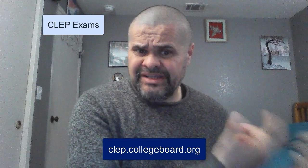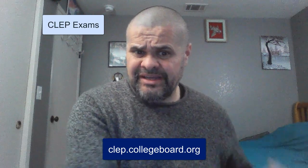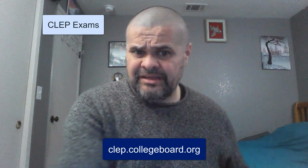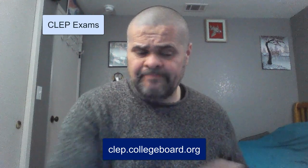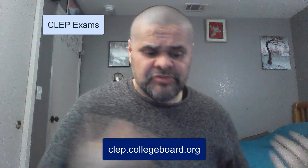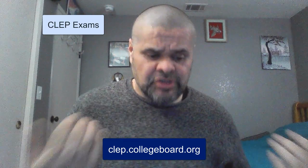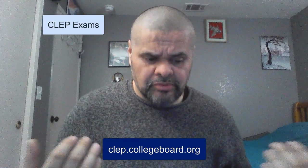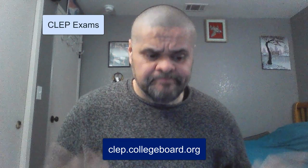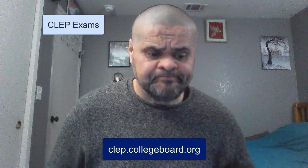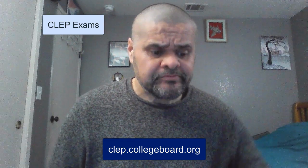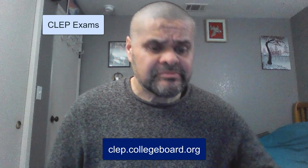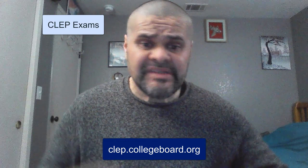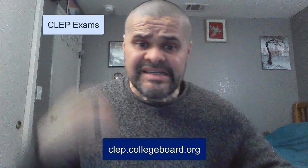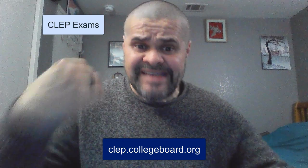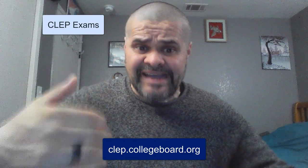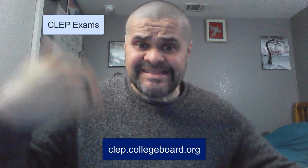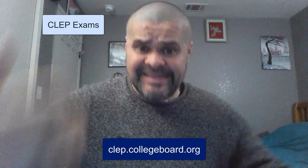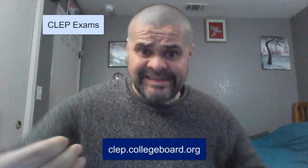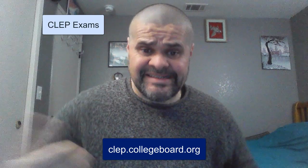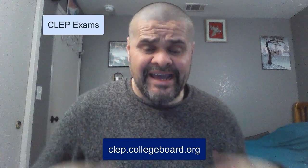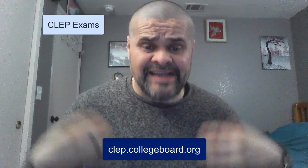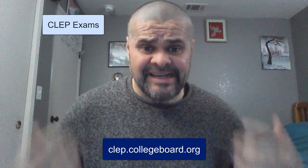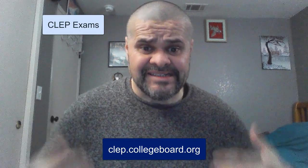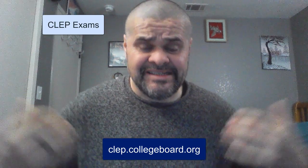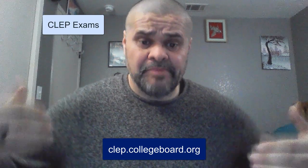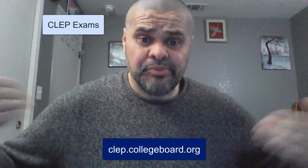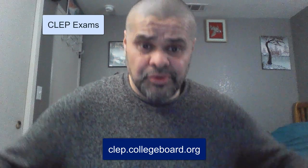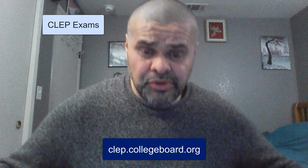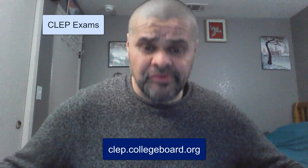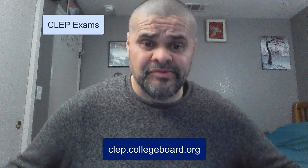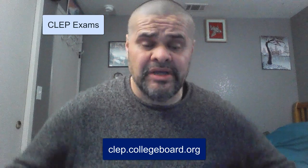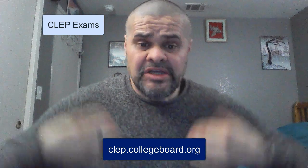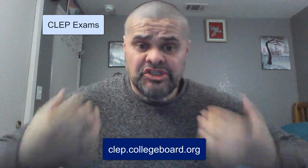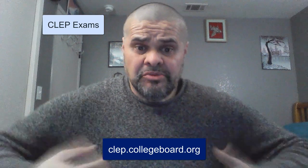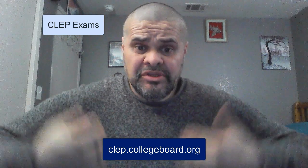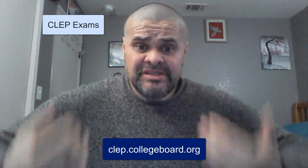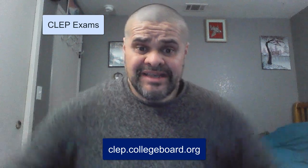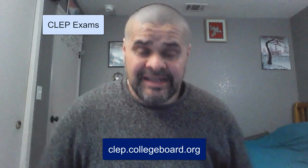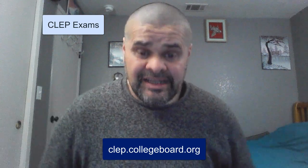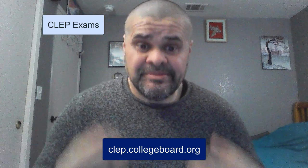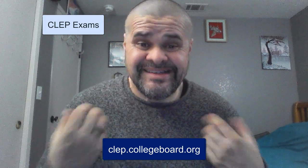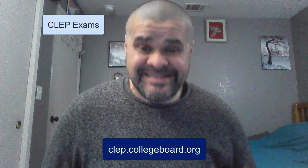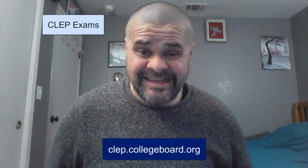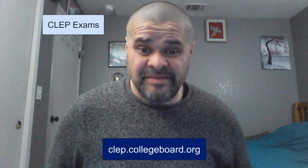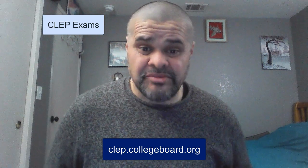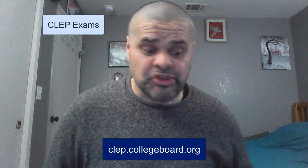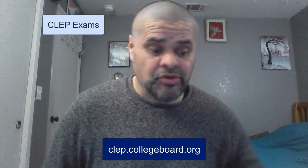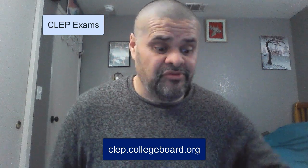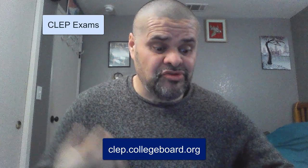degree in. So, Sac State has actually approved some of these CLEP exams. So if you